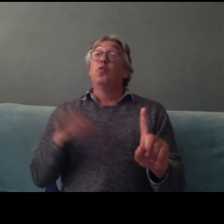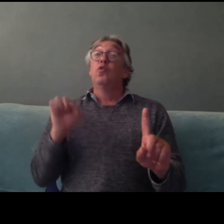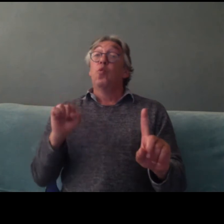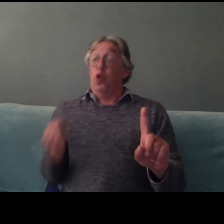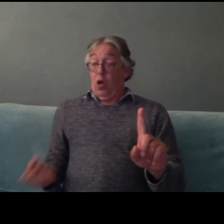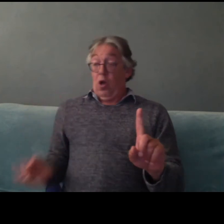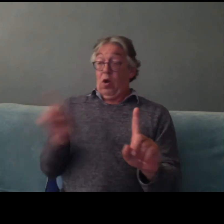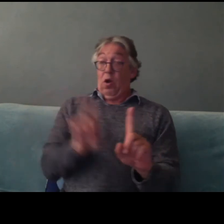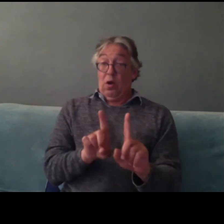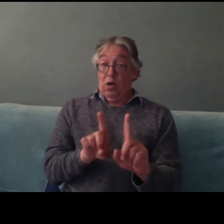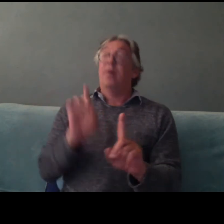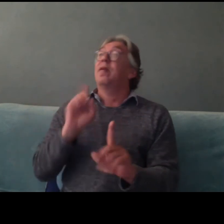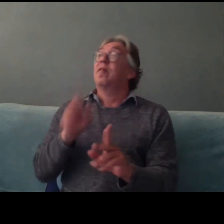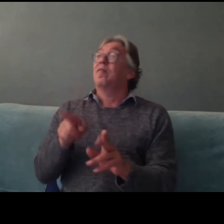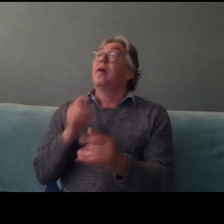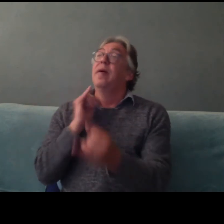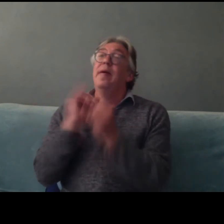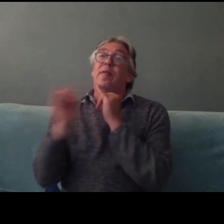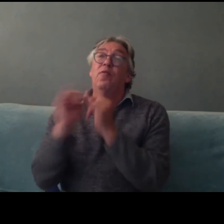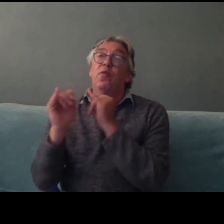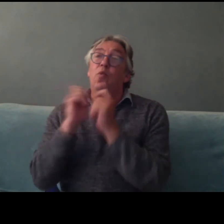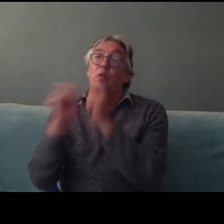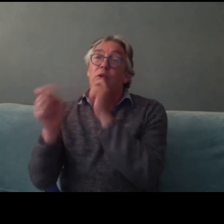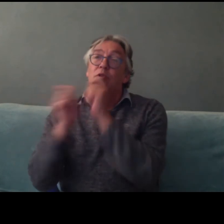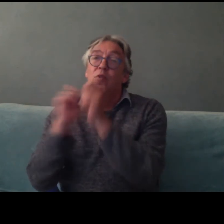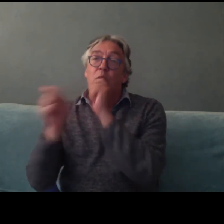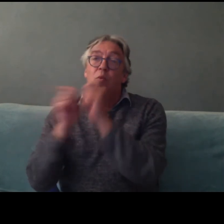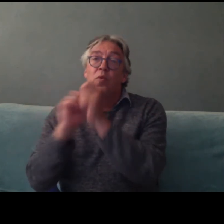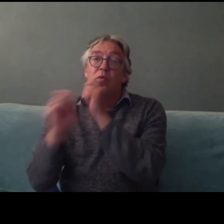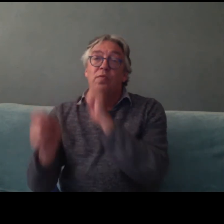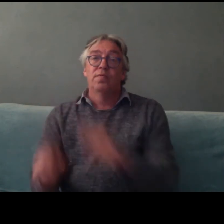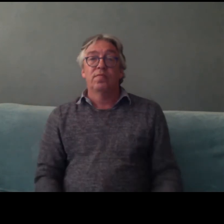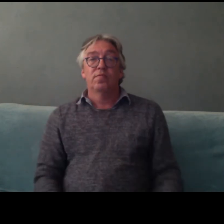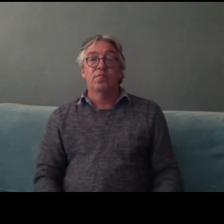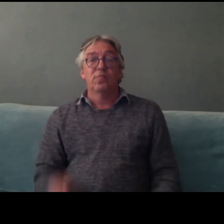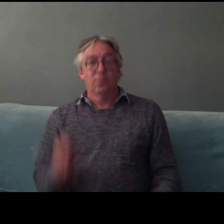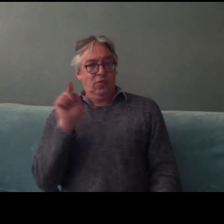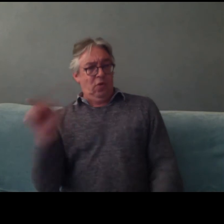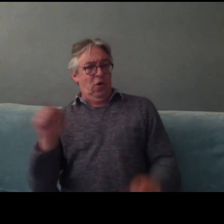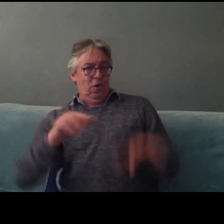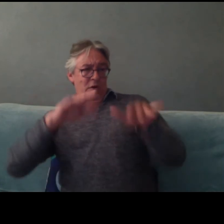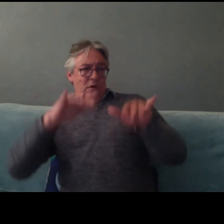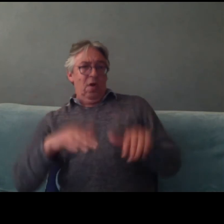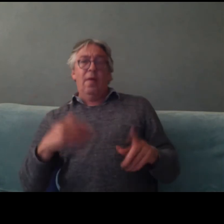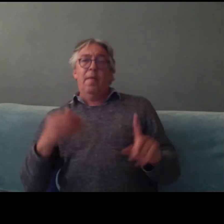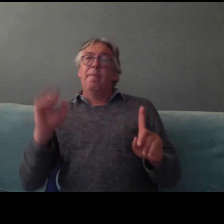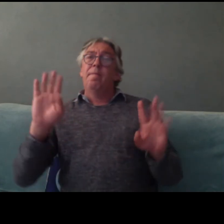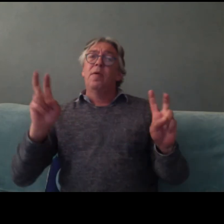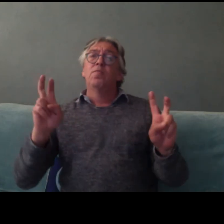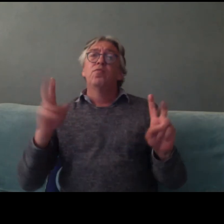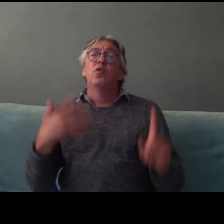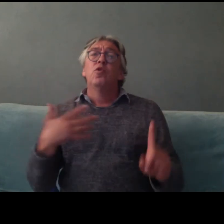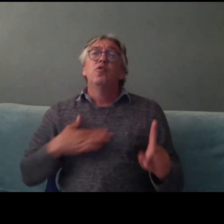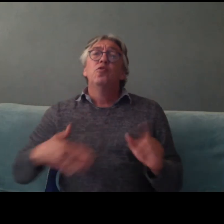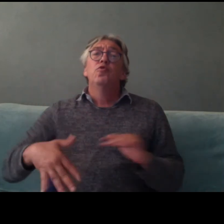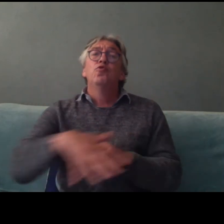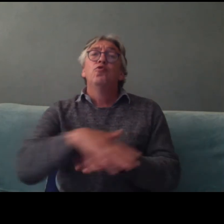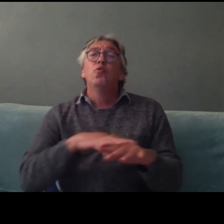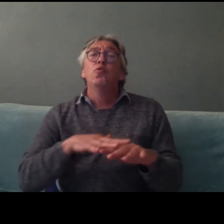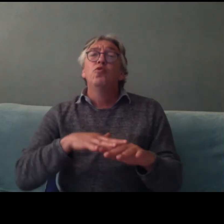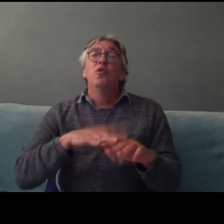their assessment in order to create a social profile with any details about the disability and